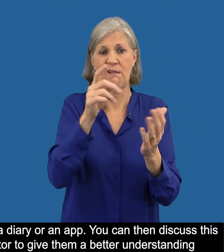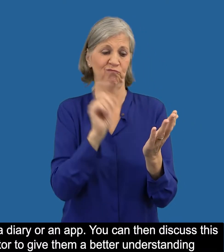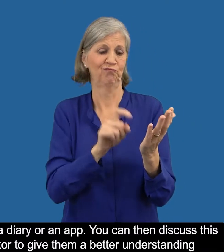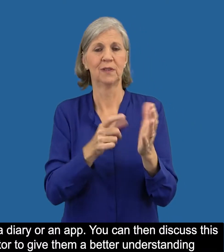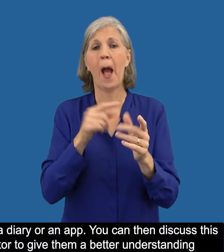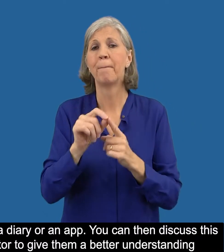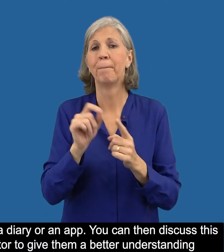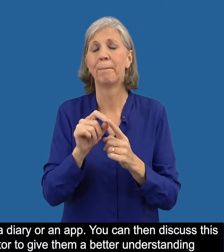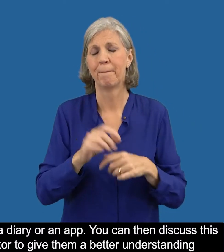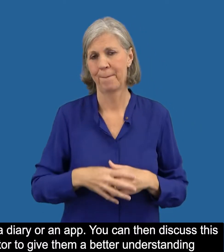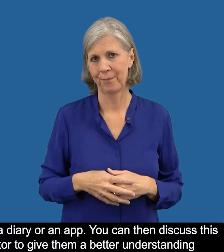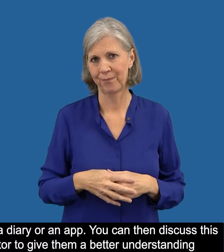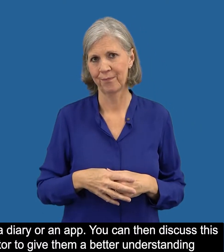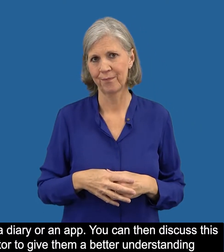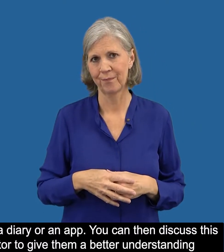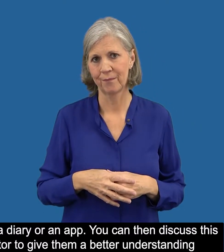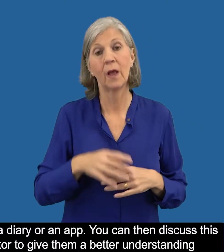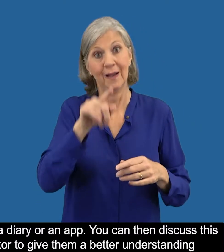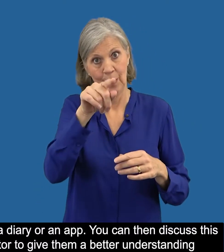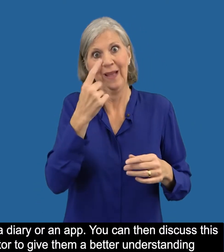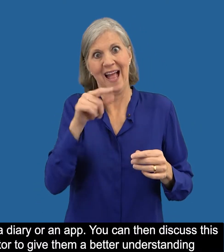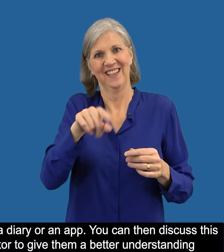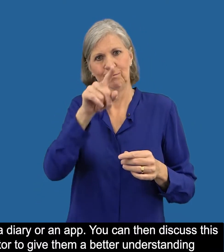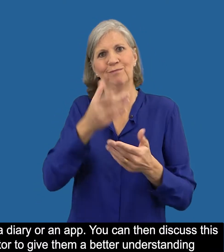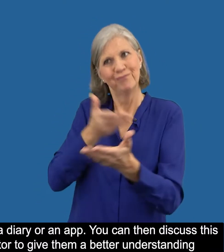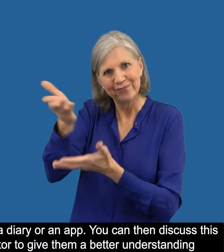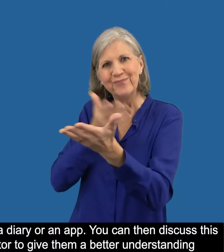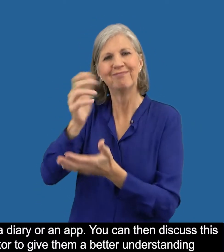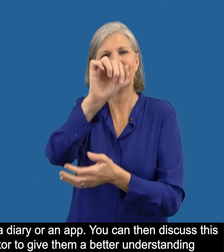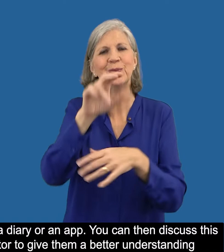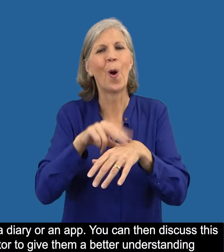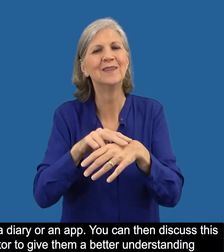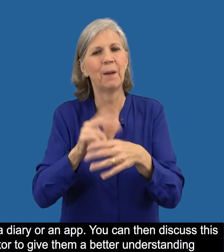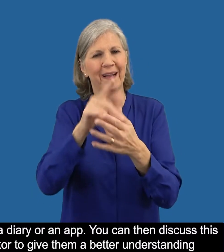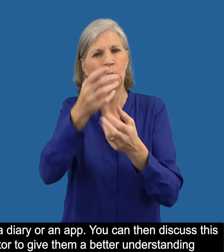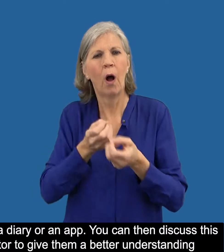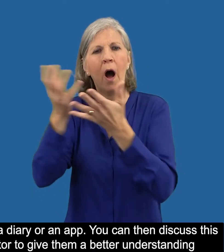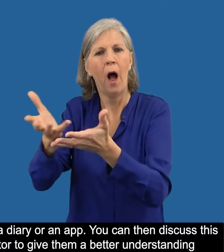You can then discuss this with your doctor to give them a better understanding of what you're experiencing.